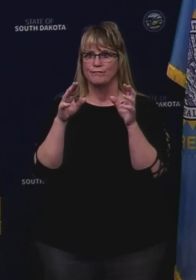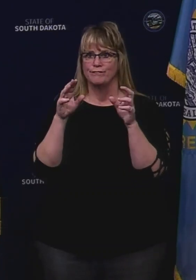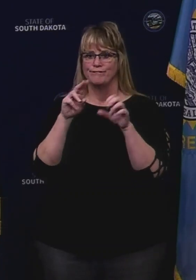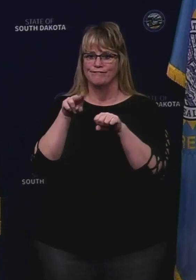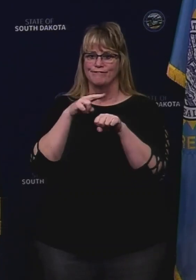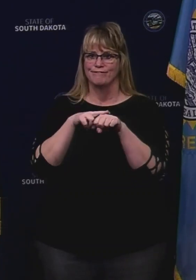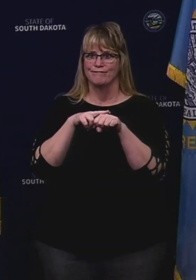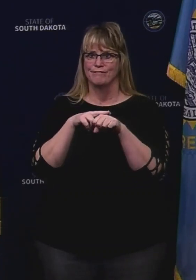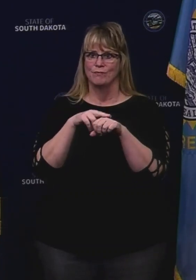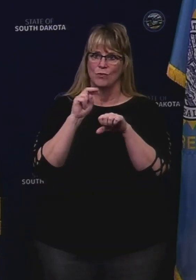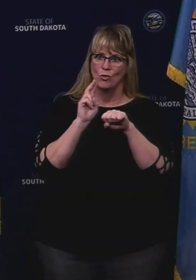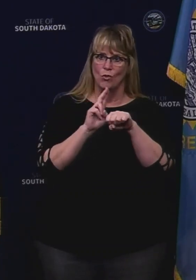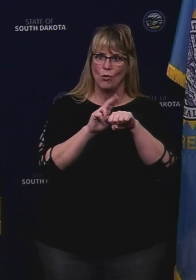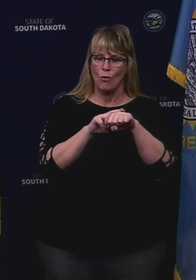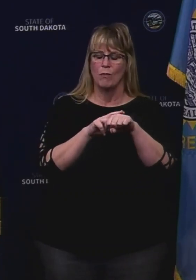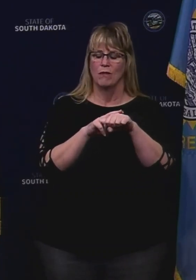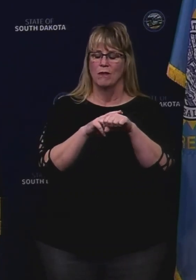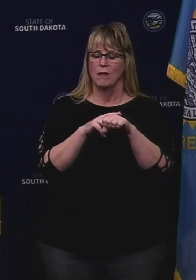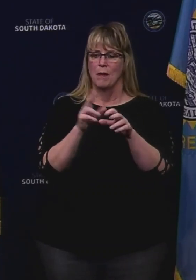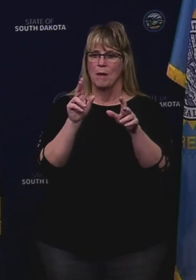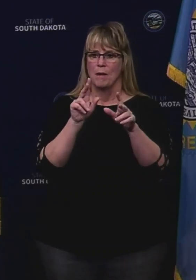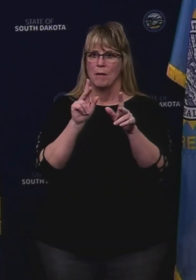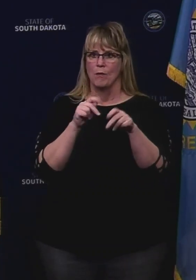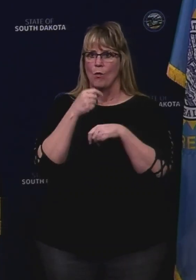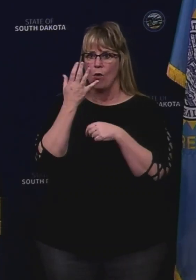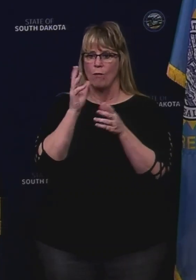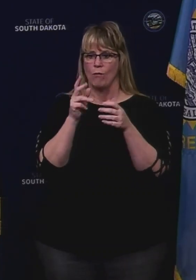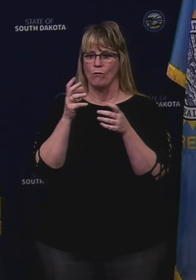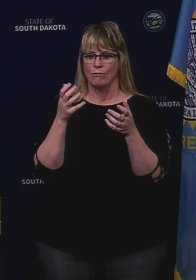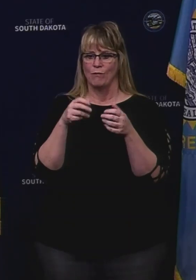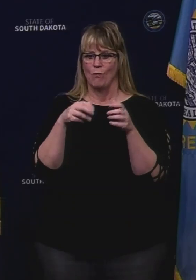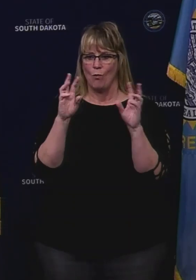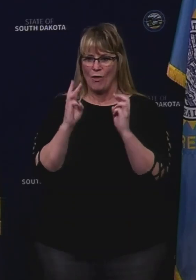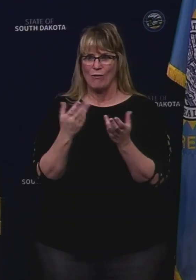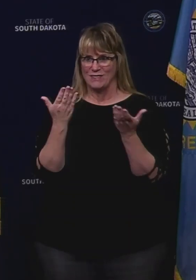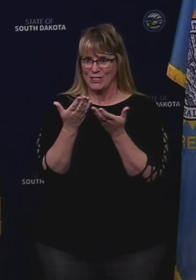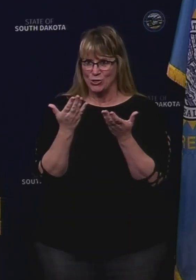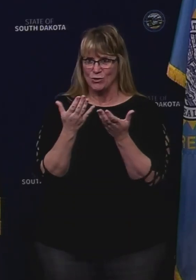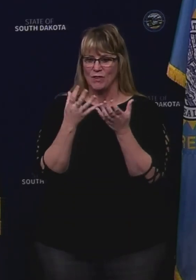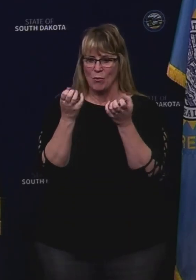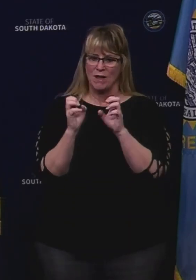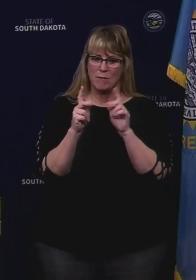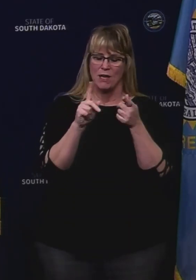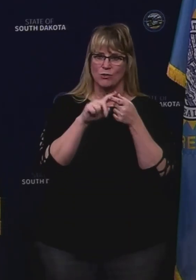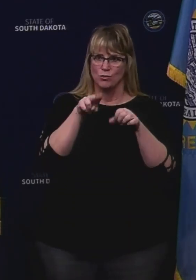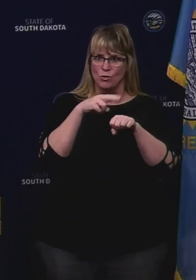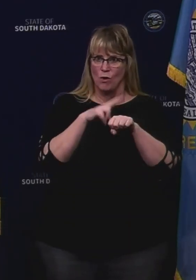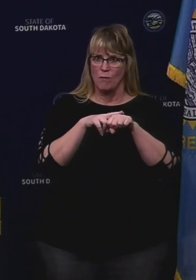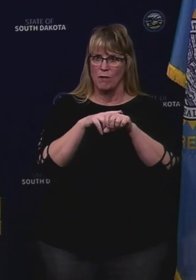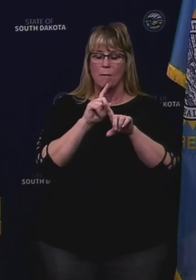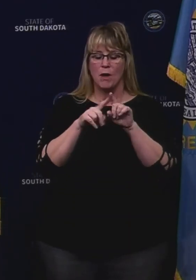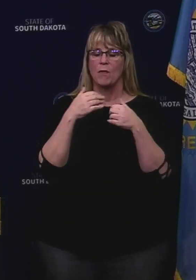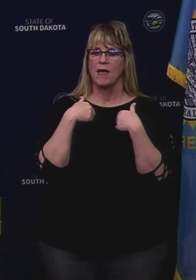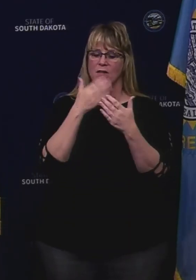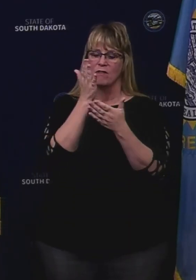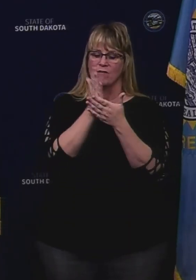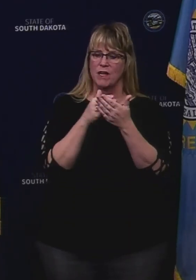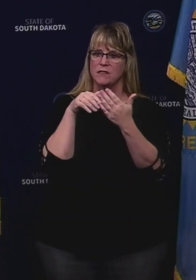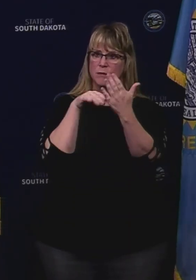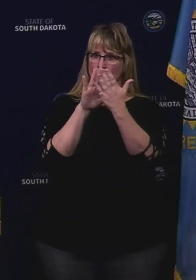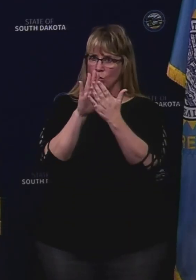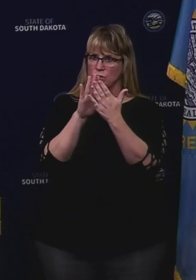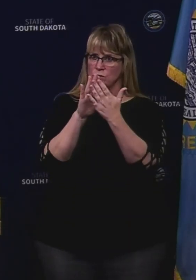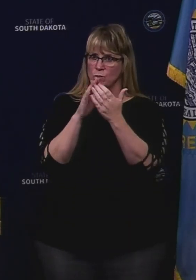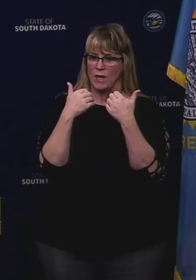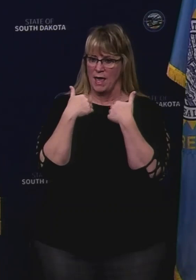is coming and here. Folks are getting antsy. They want to get back to normal. We do have a phased approach to how we're going to have